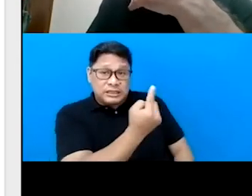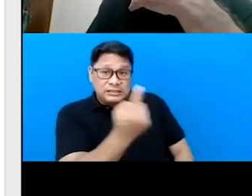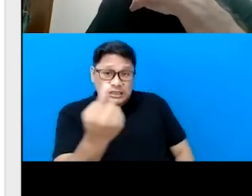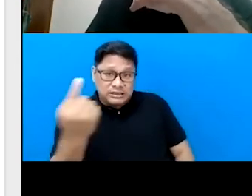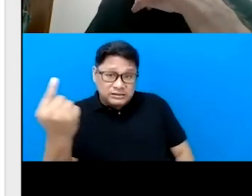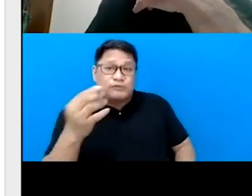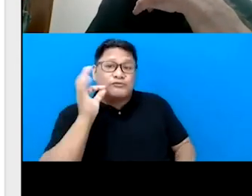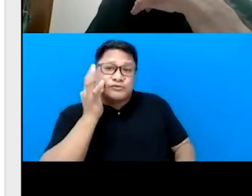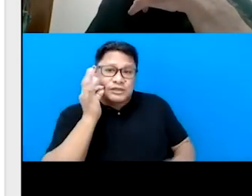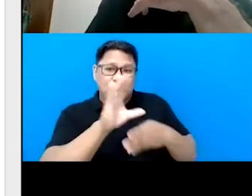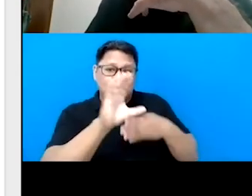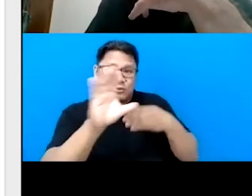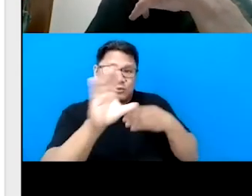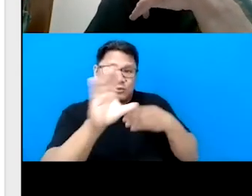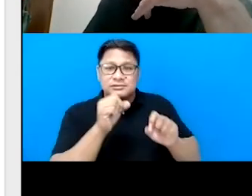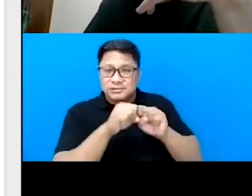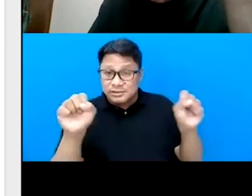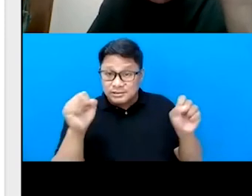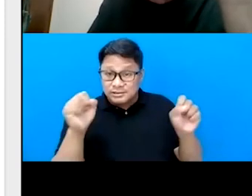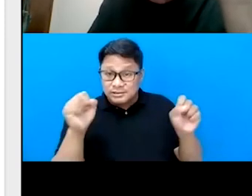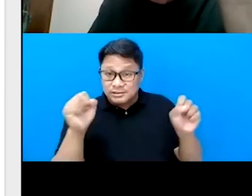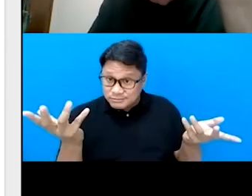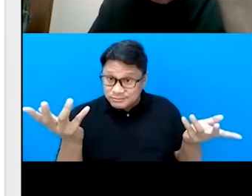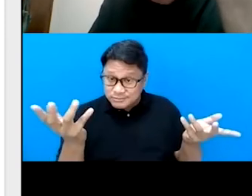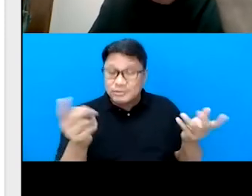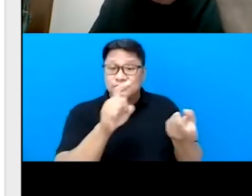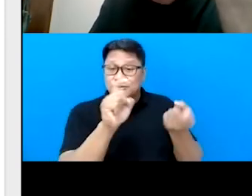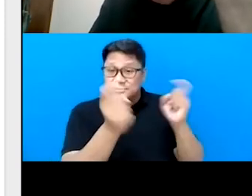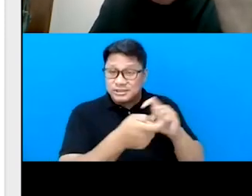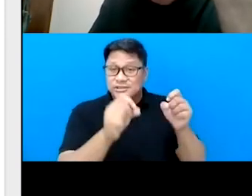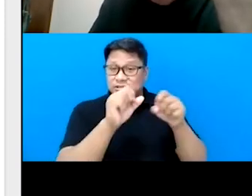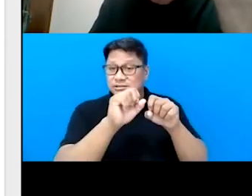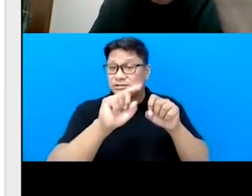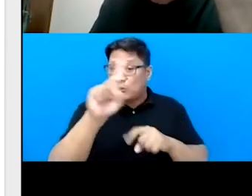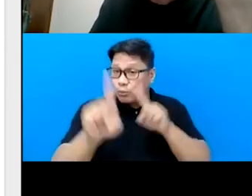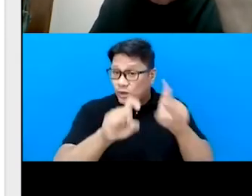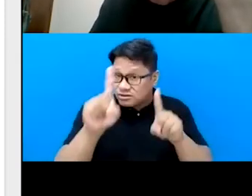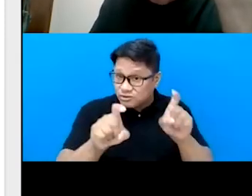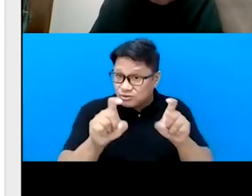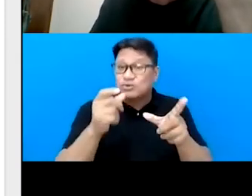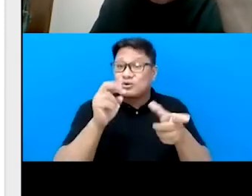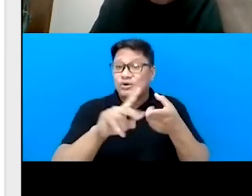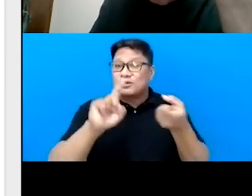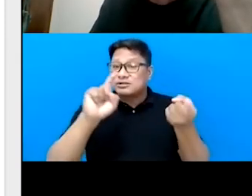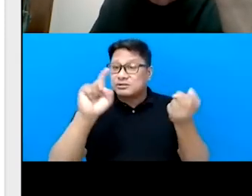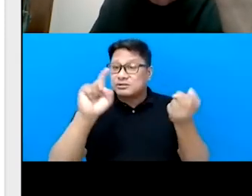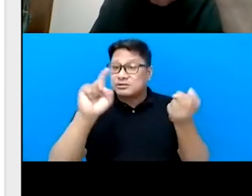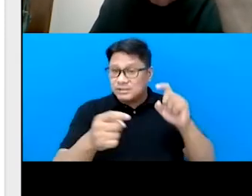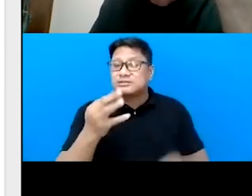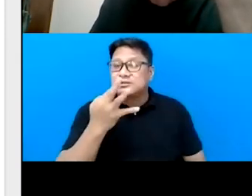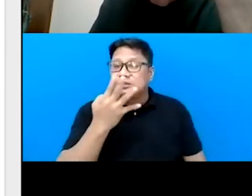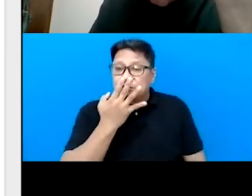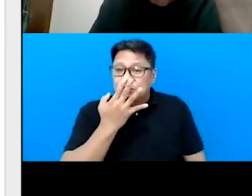sentence. So yeah, you either have to change the question or change the drawing to add some color.